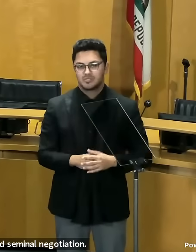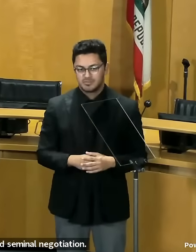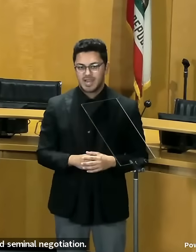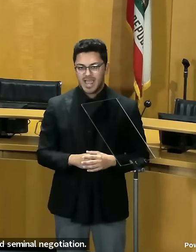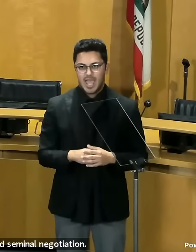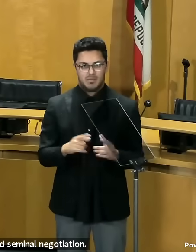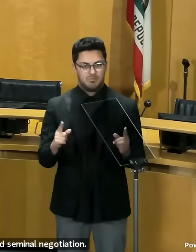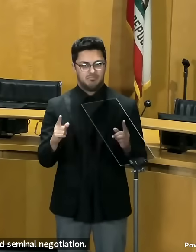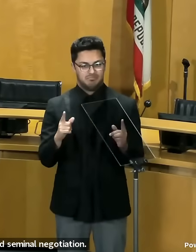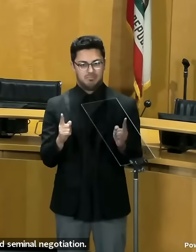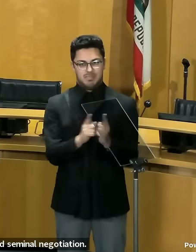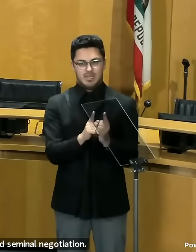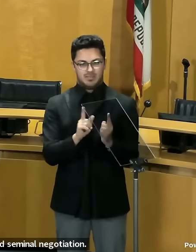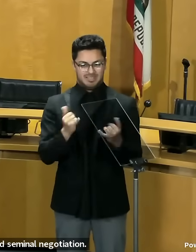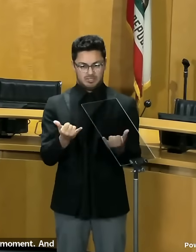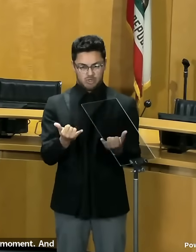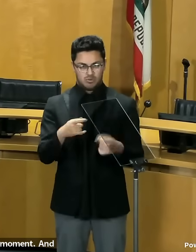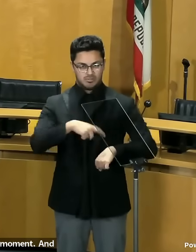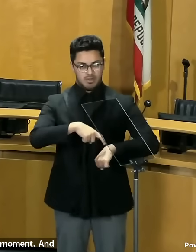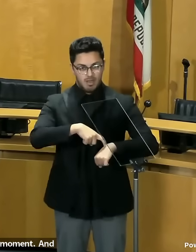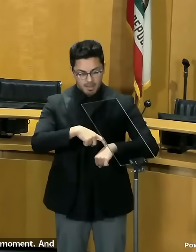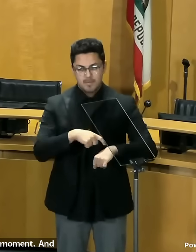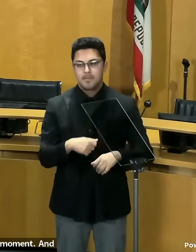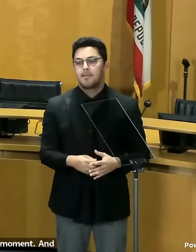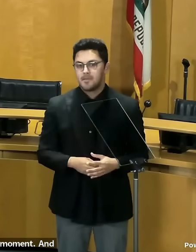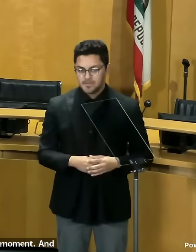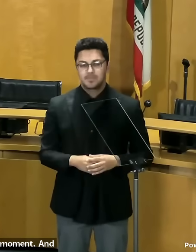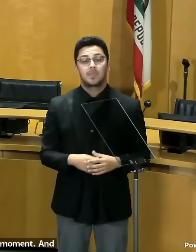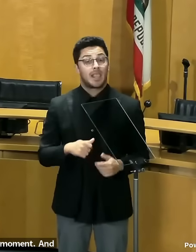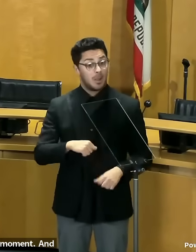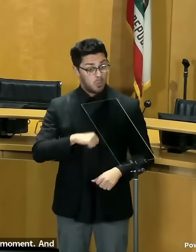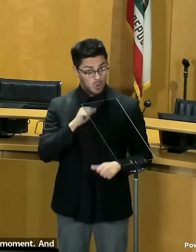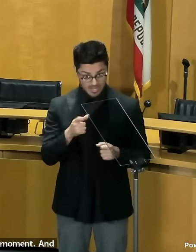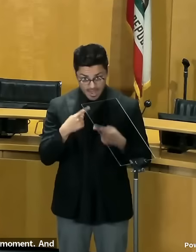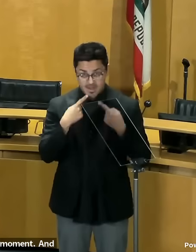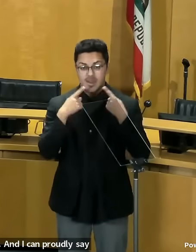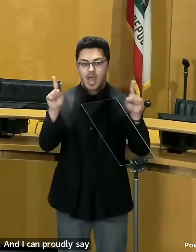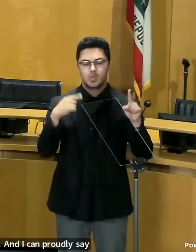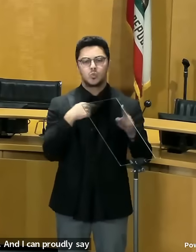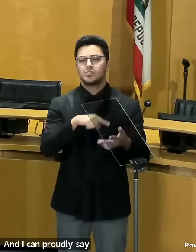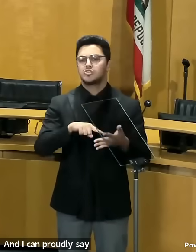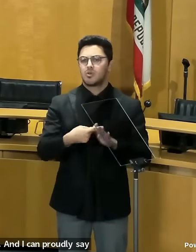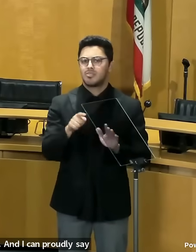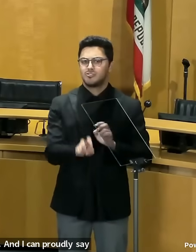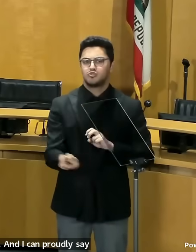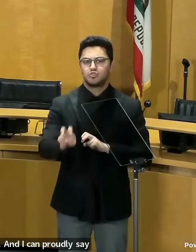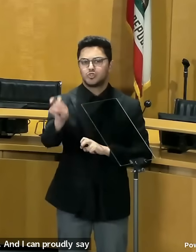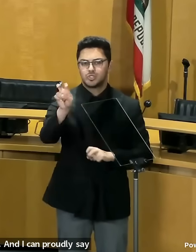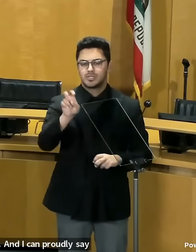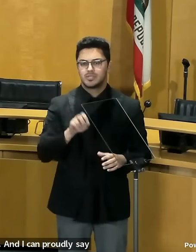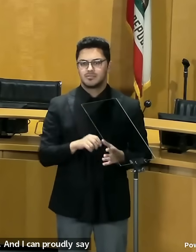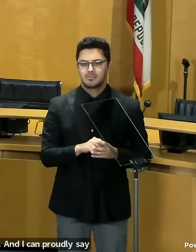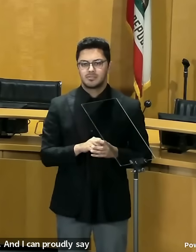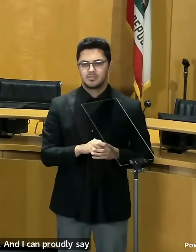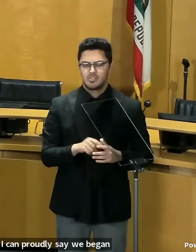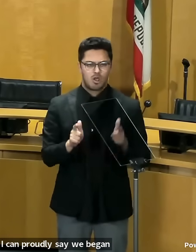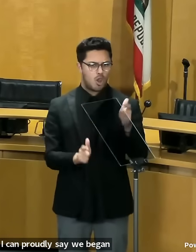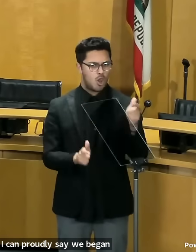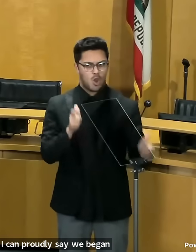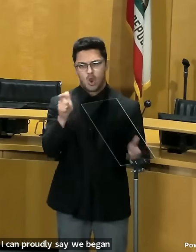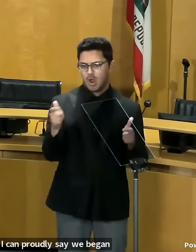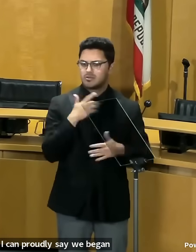the moment. And I can proudly say we began this journey, the